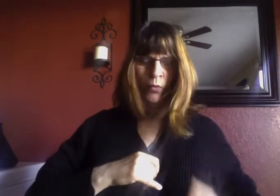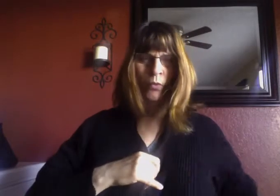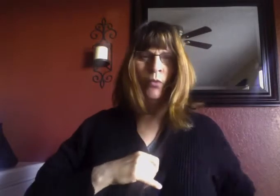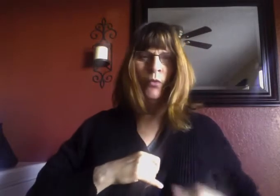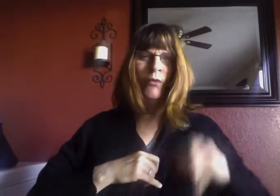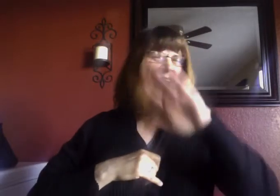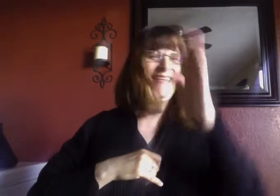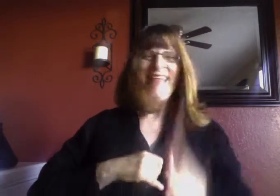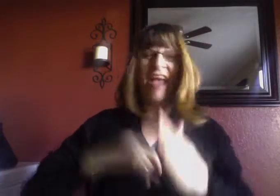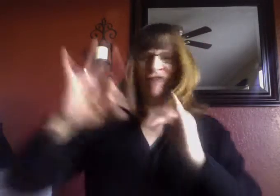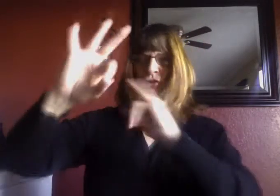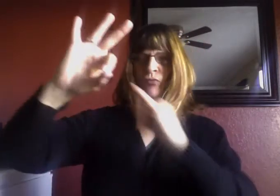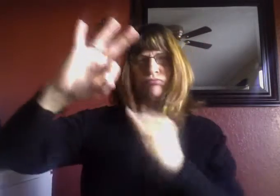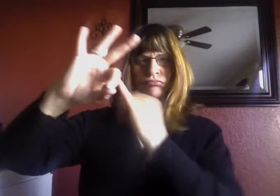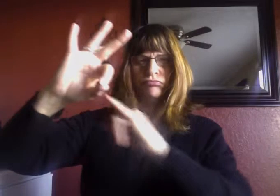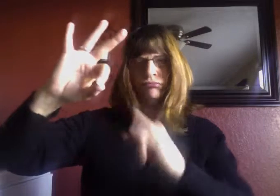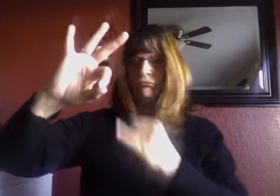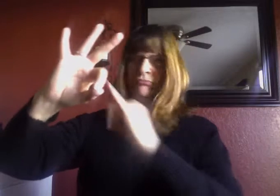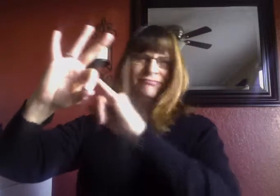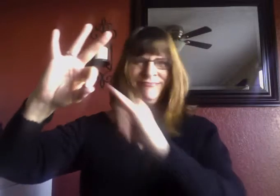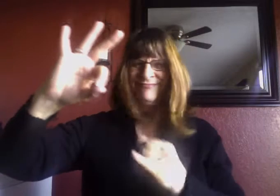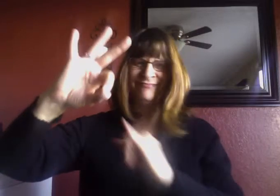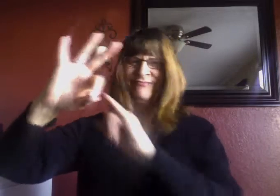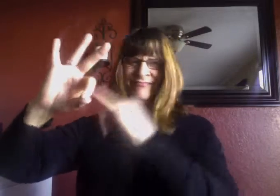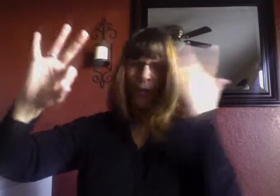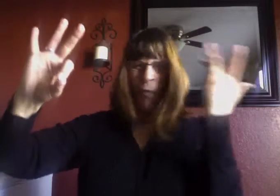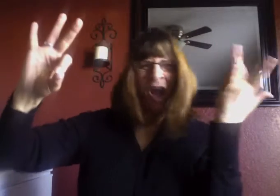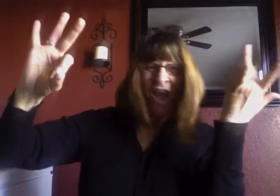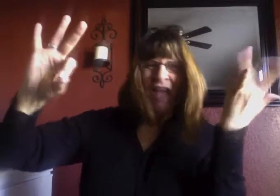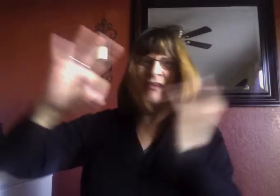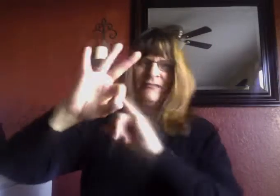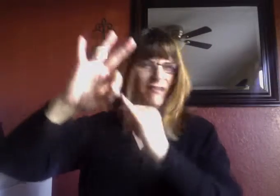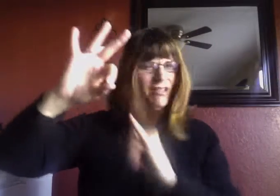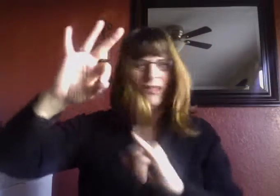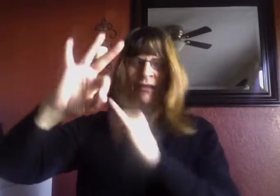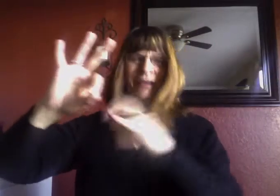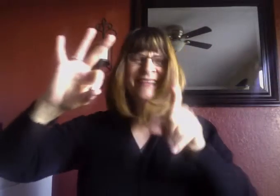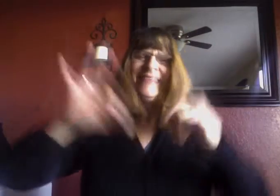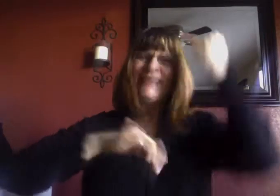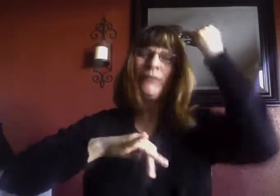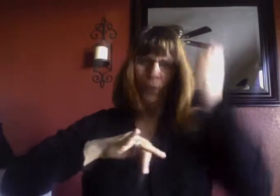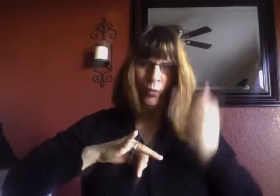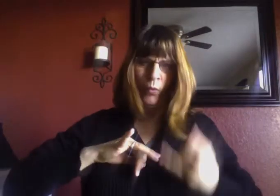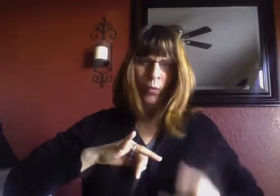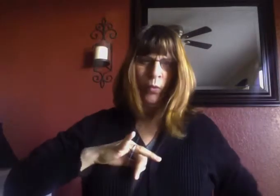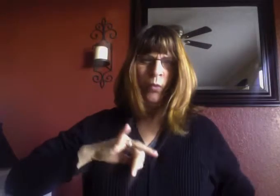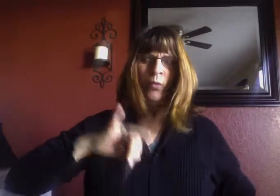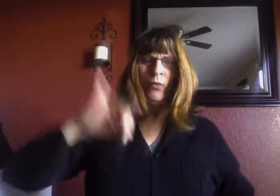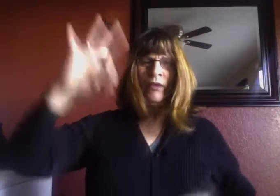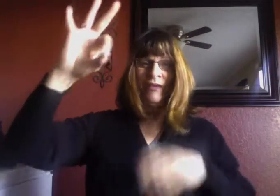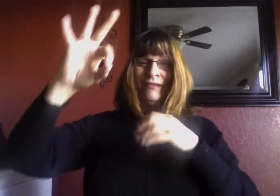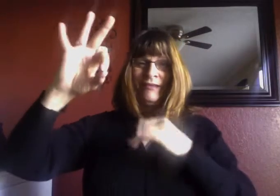like this in the body. There'd be no reason for it to be like that. If it only had to go from here to here, it would be a short axon. And we have some like